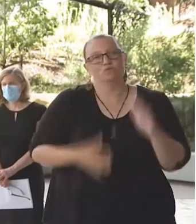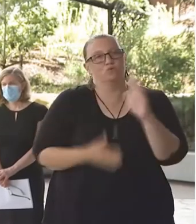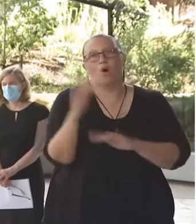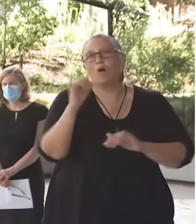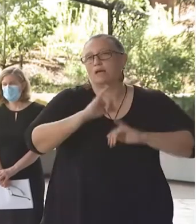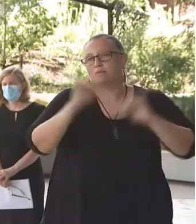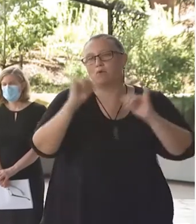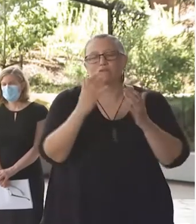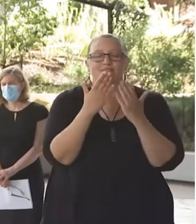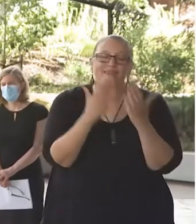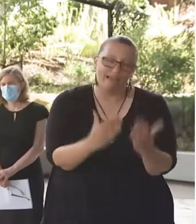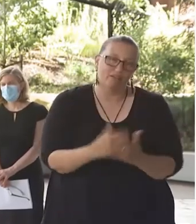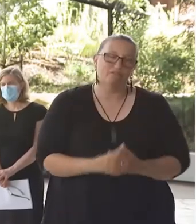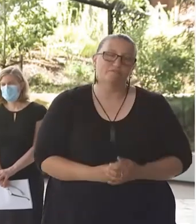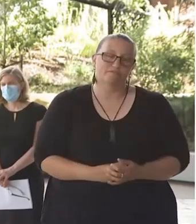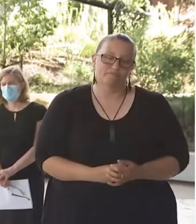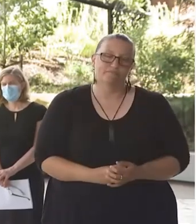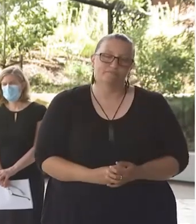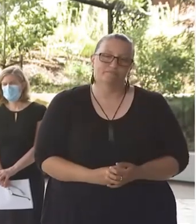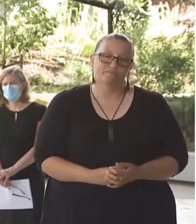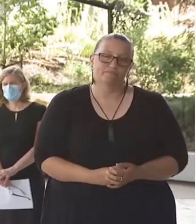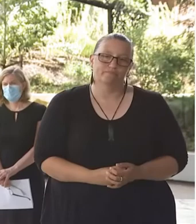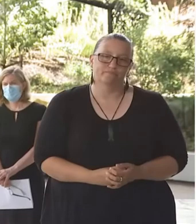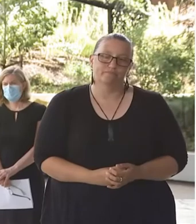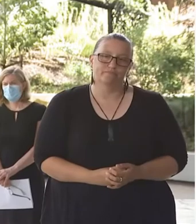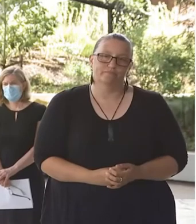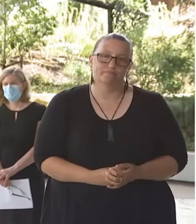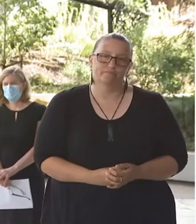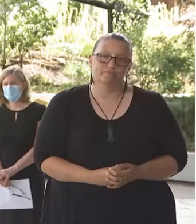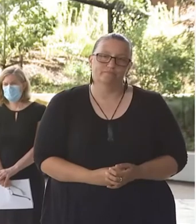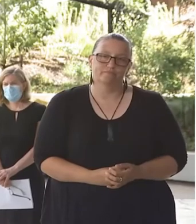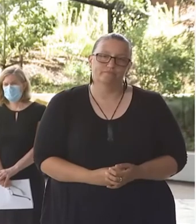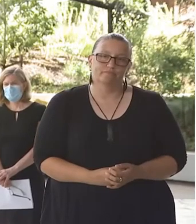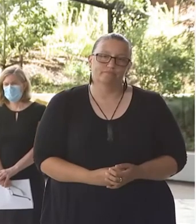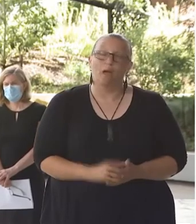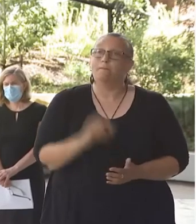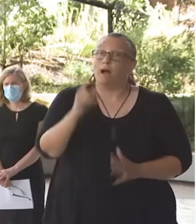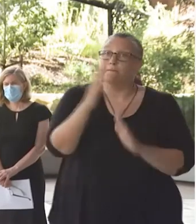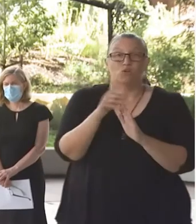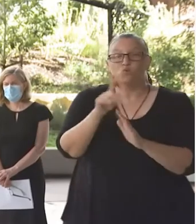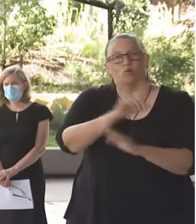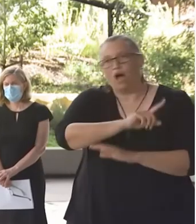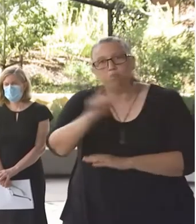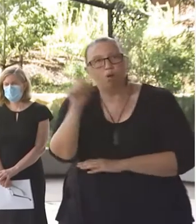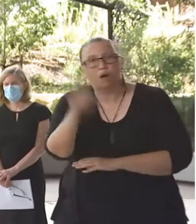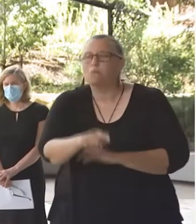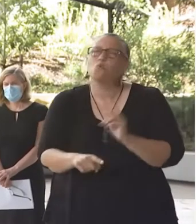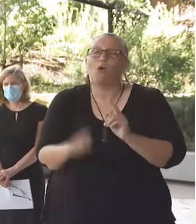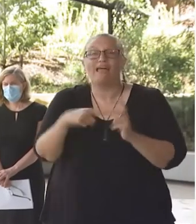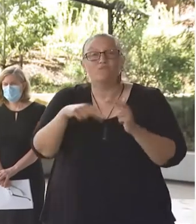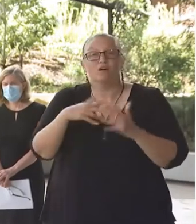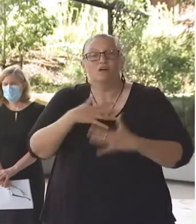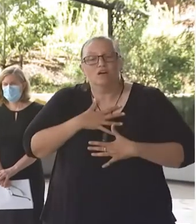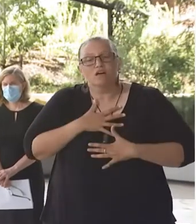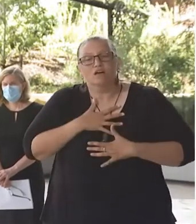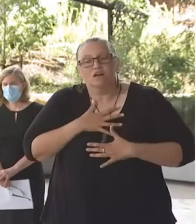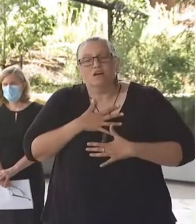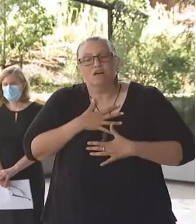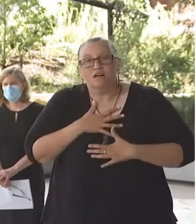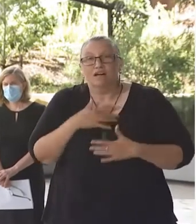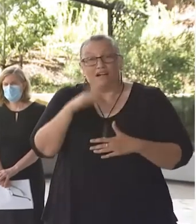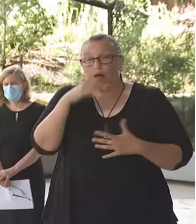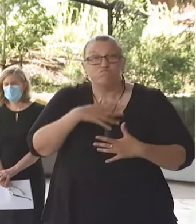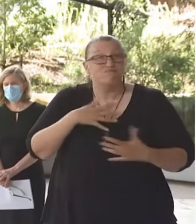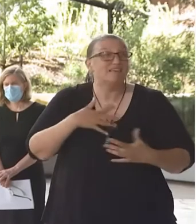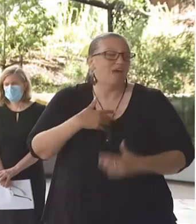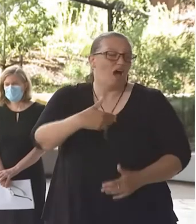community as well. For people who need to come to the emergency department, please keep coming. For those of you who have more minor